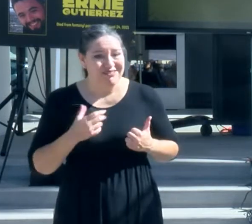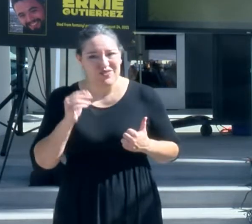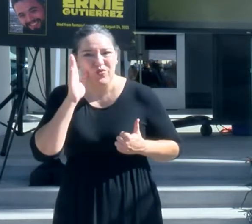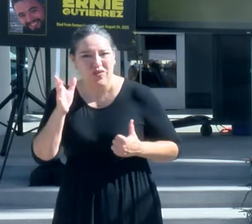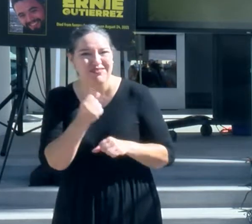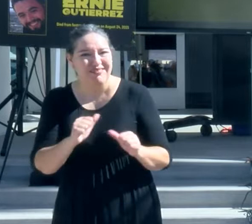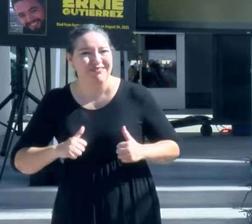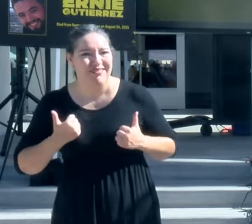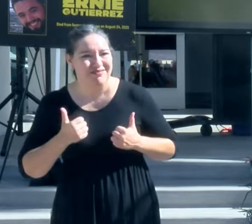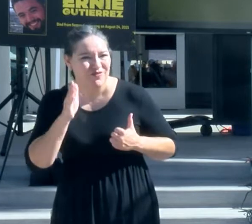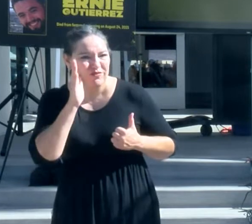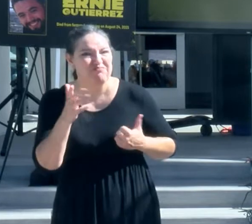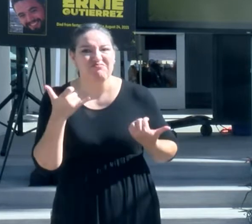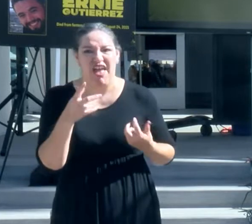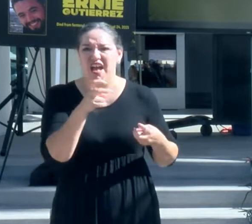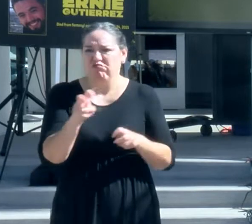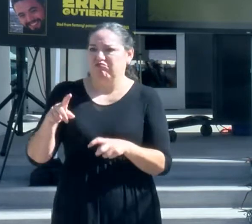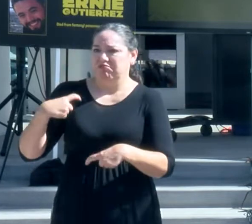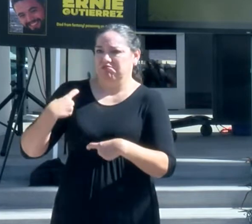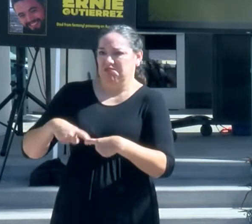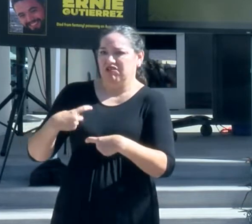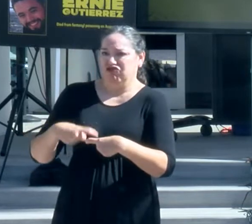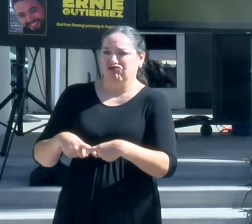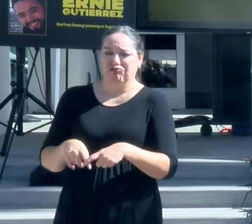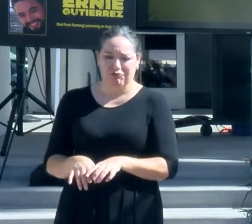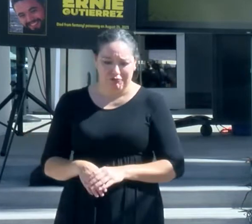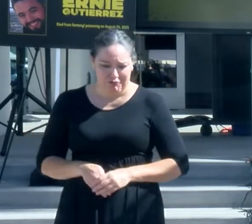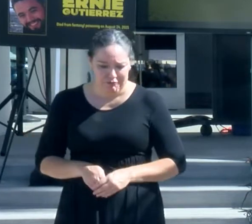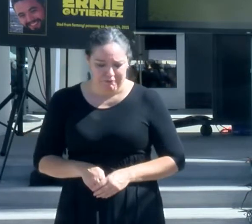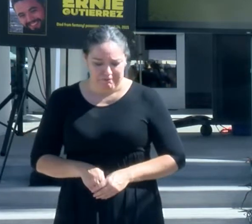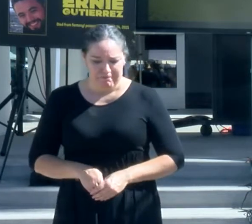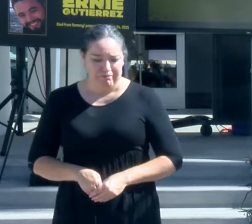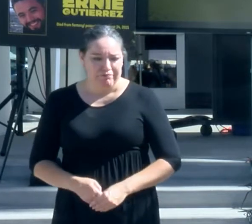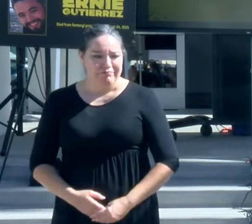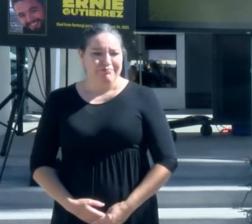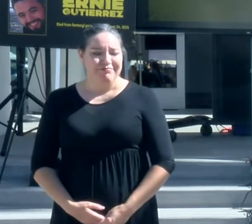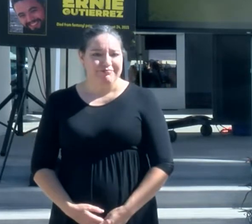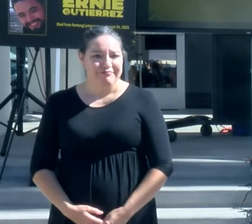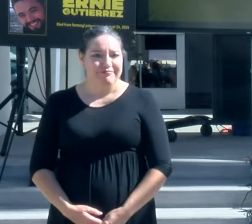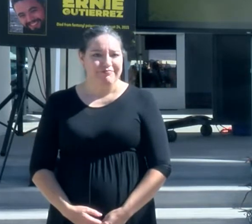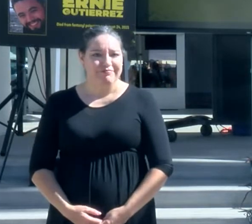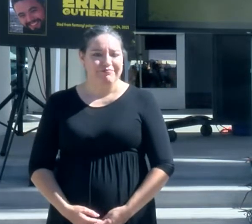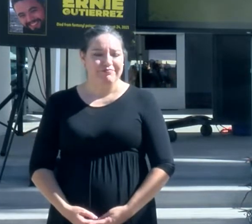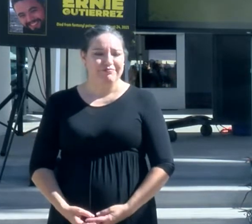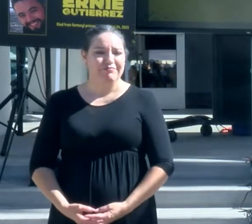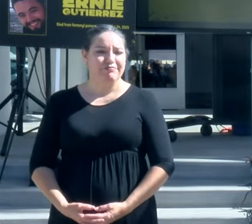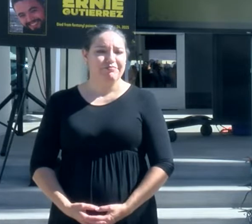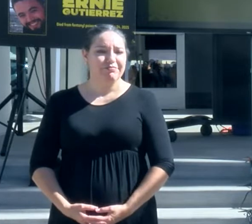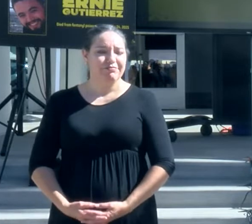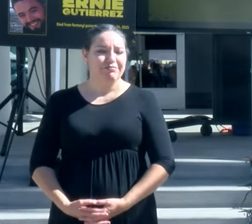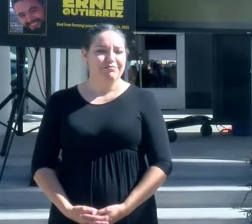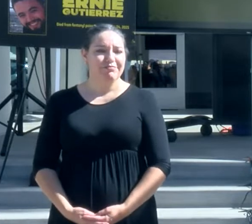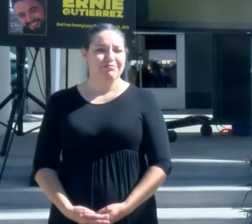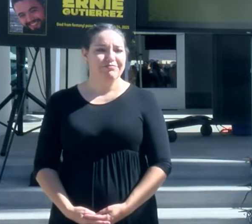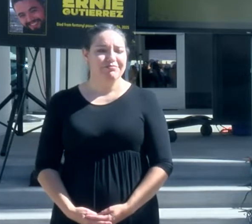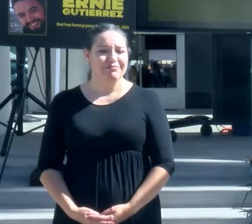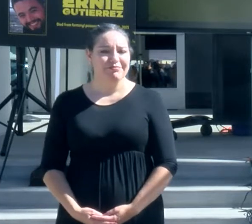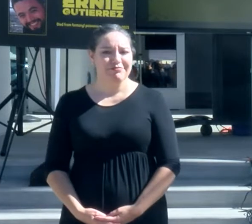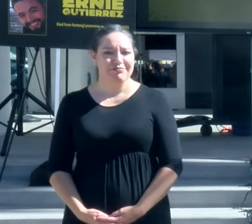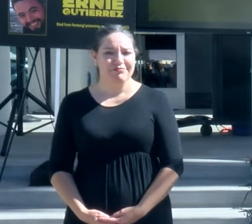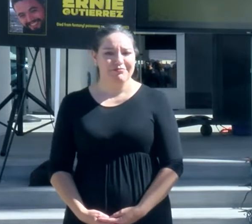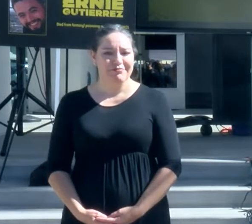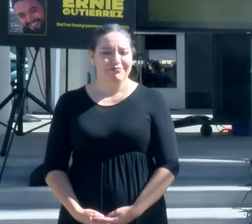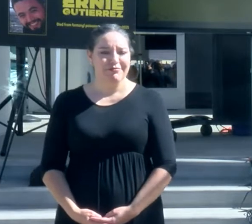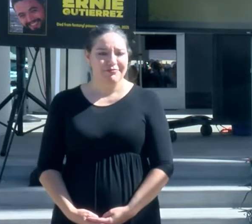español. El fentanilo se está convirtiendo en algo desenfrenado en nuestra comunidad y se encuentra